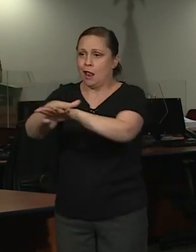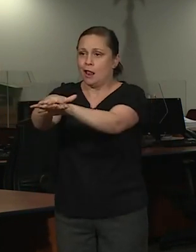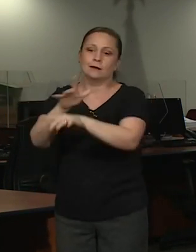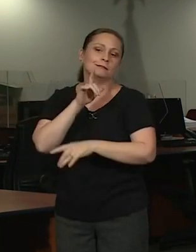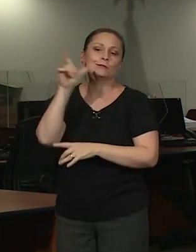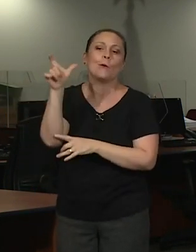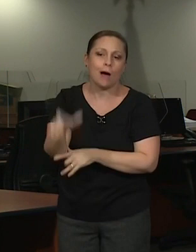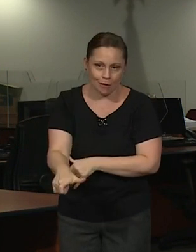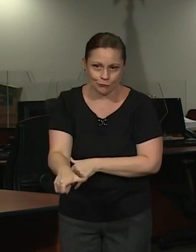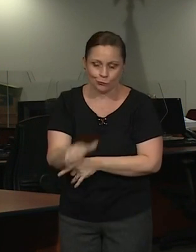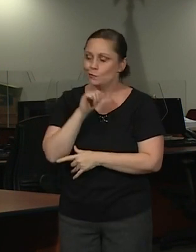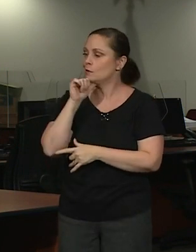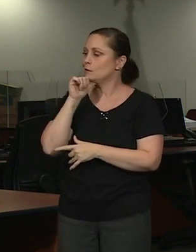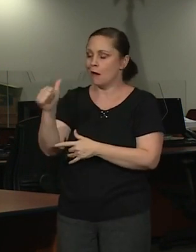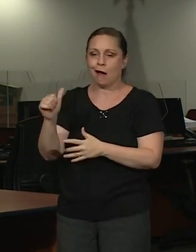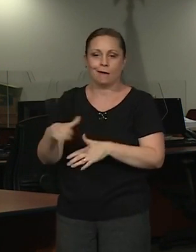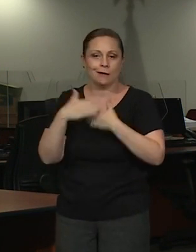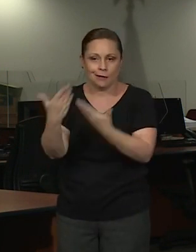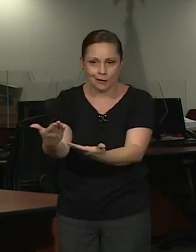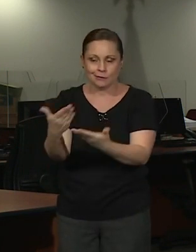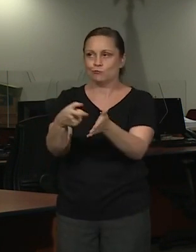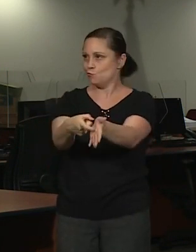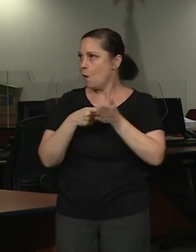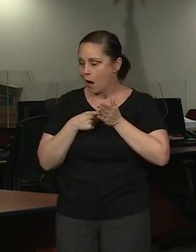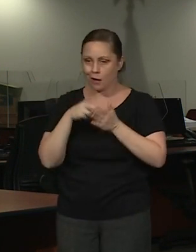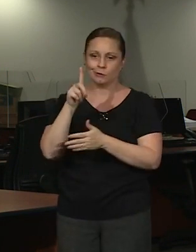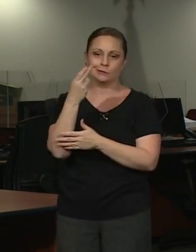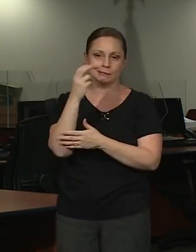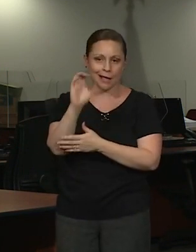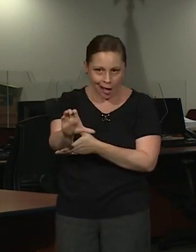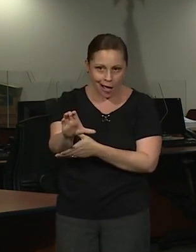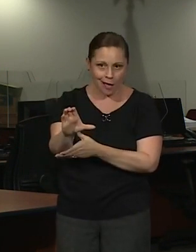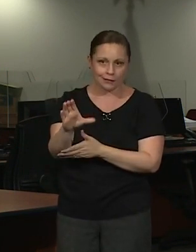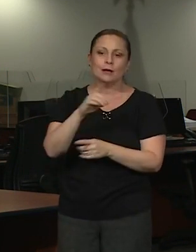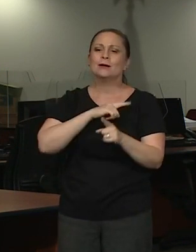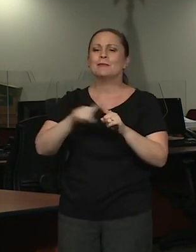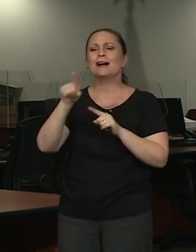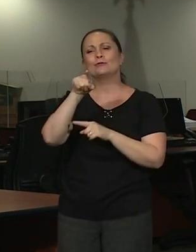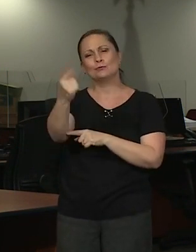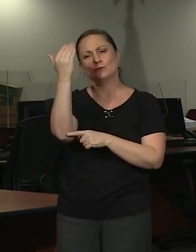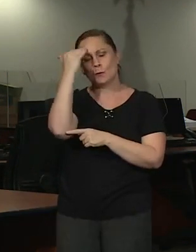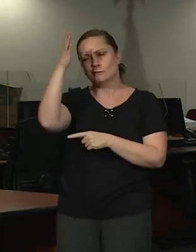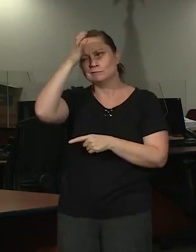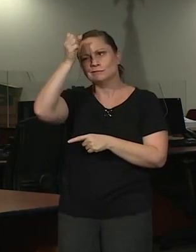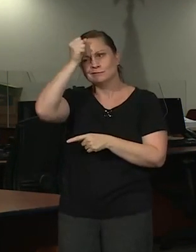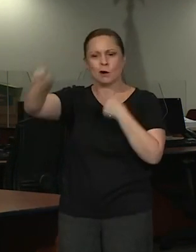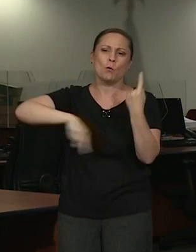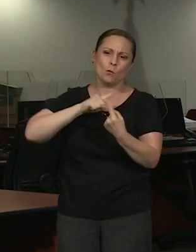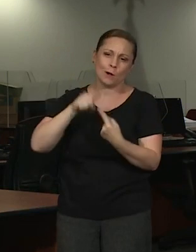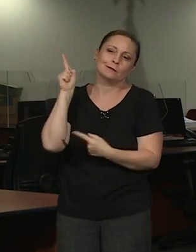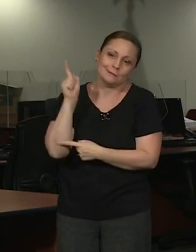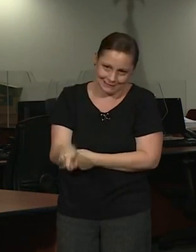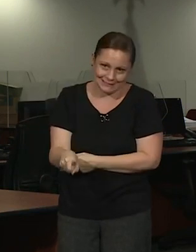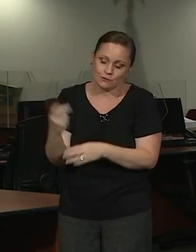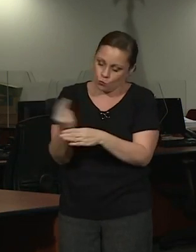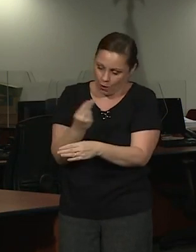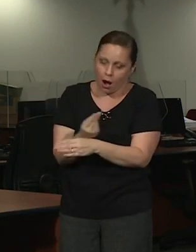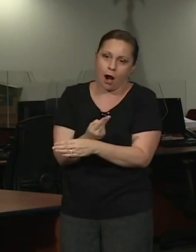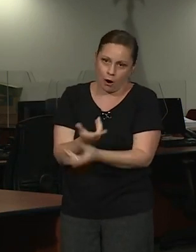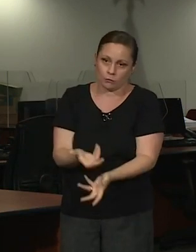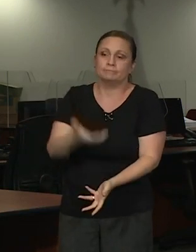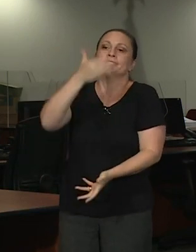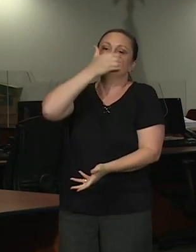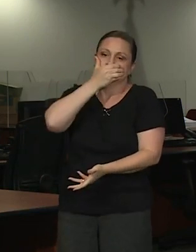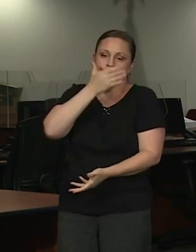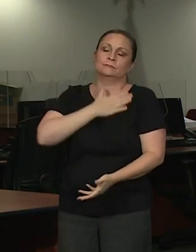by DHEC or the CDC or anyone else. But you know when you need to wear it, and when you need to wear it, put it on.